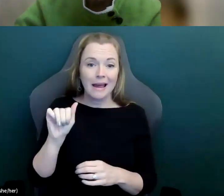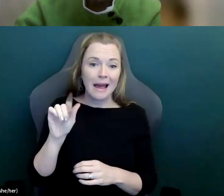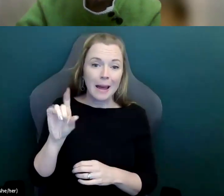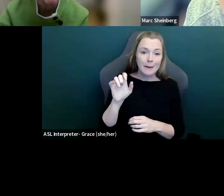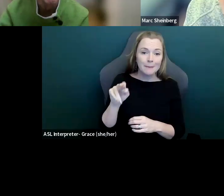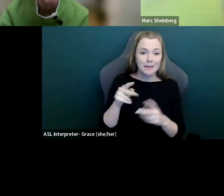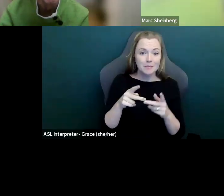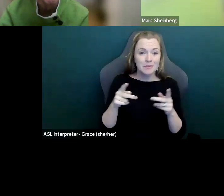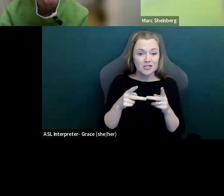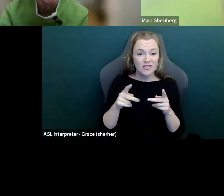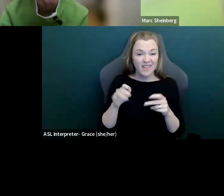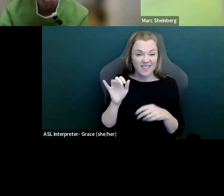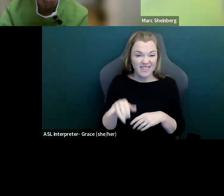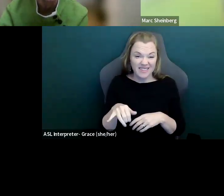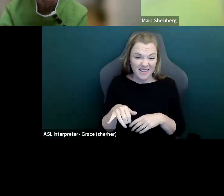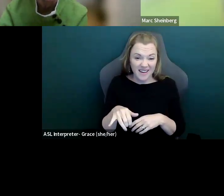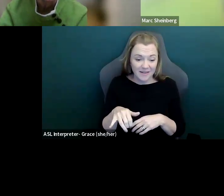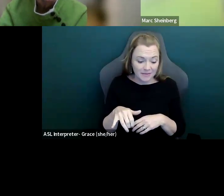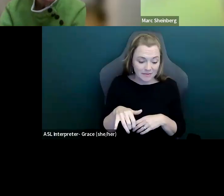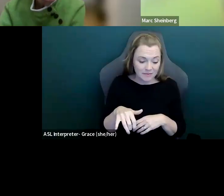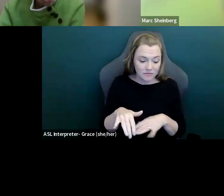a wonderful